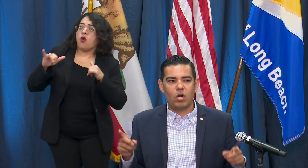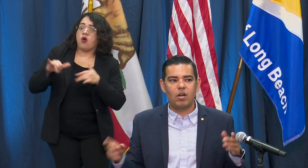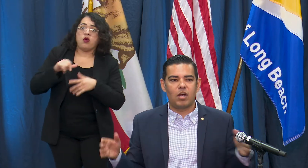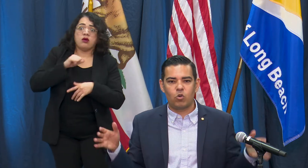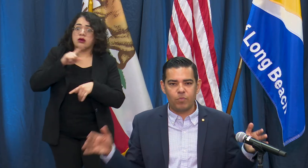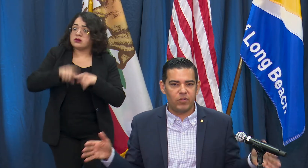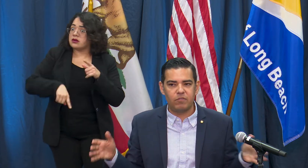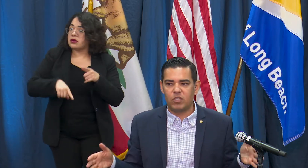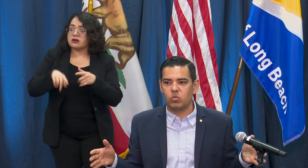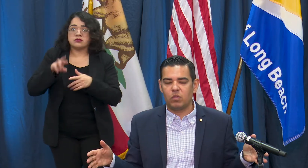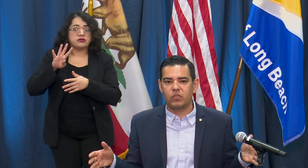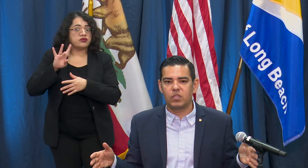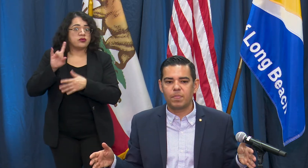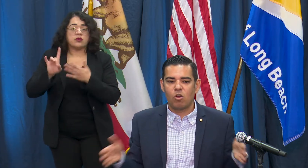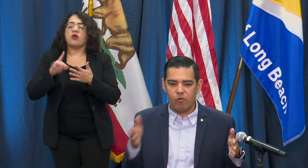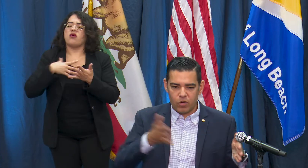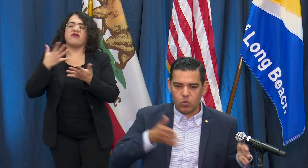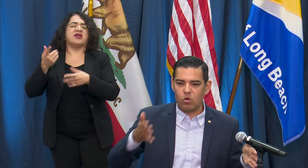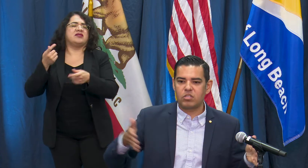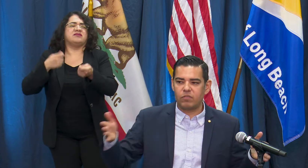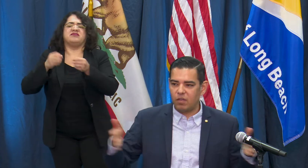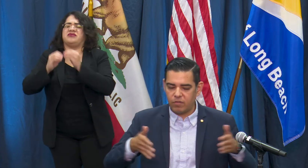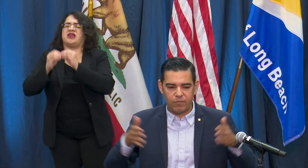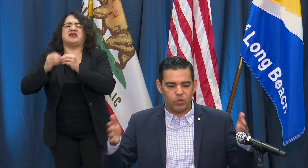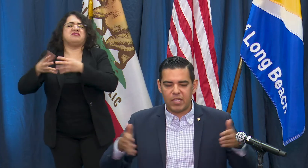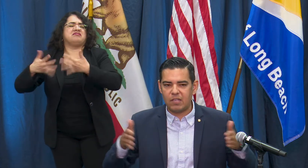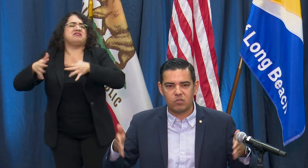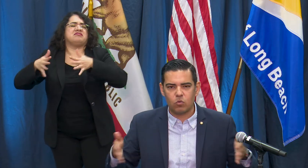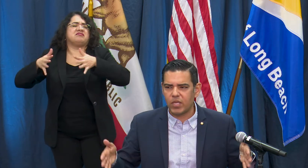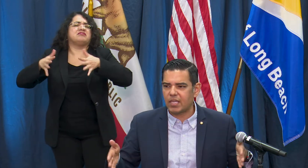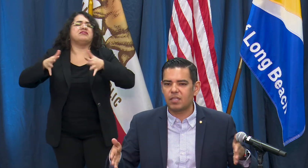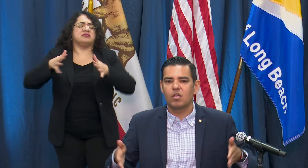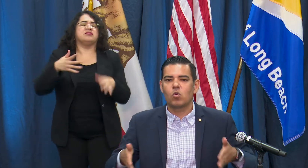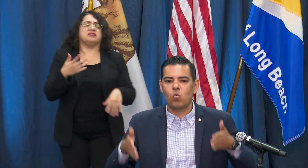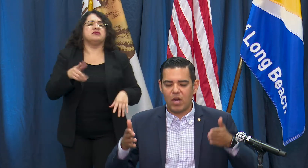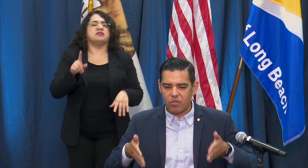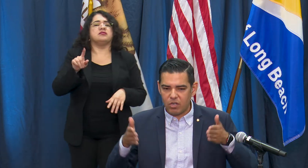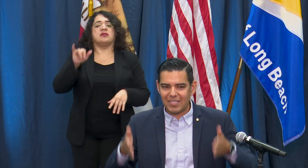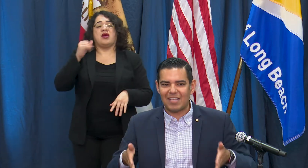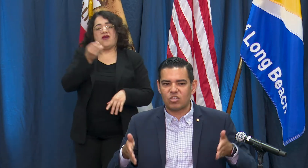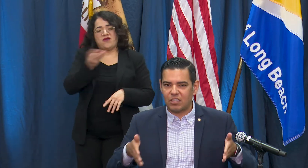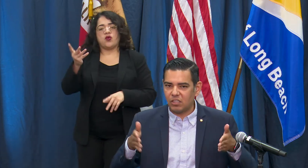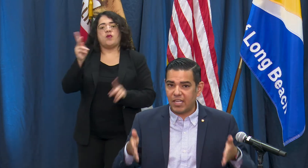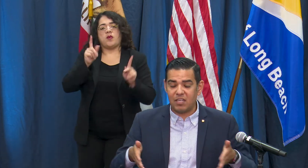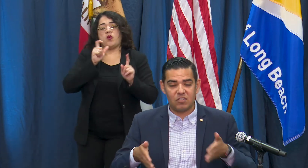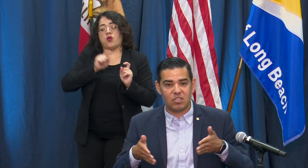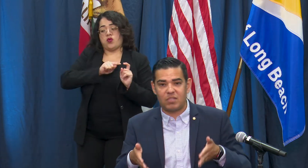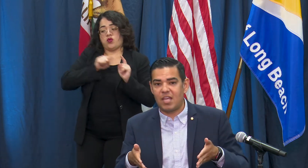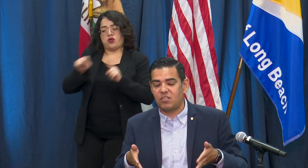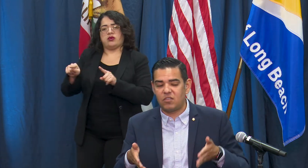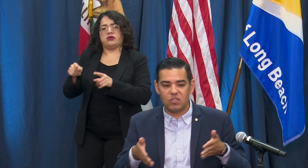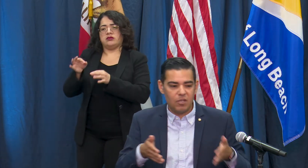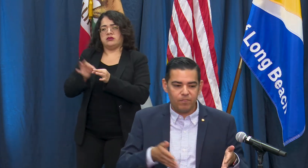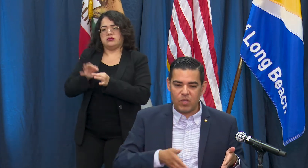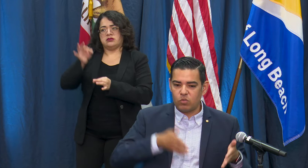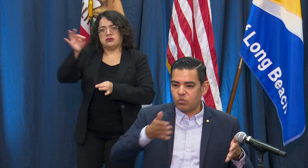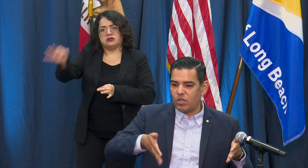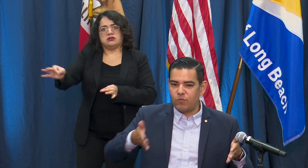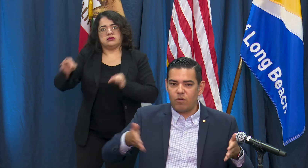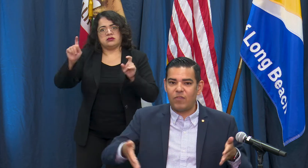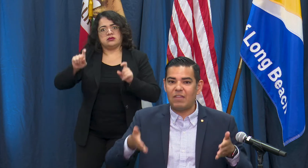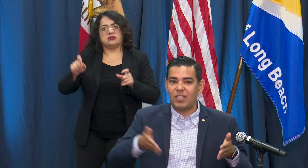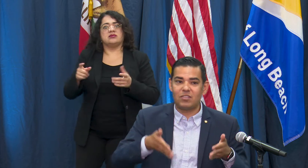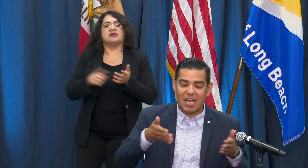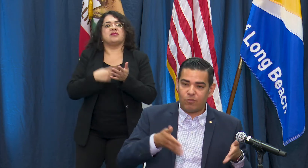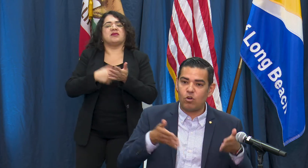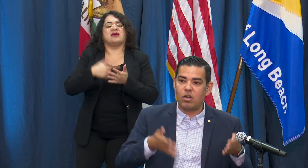there were a group of individuals over the course of a few days or a week where their tests got delayed. In some cases, it was 3,